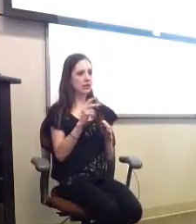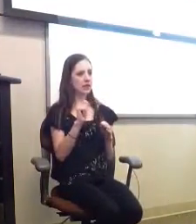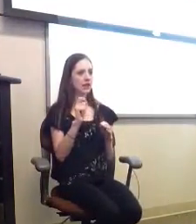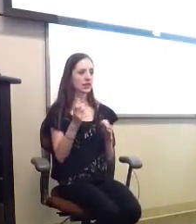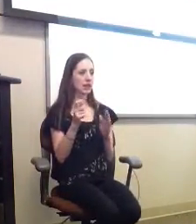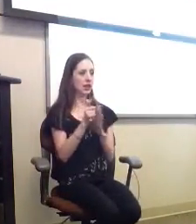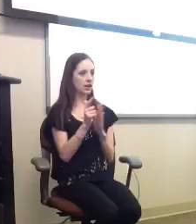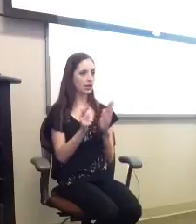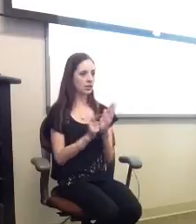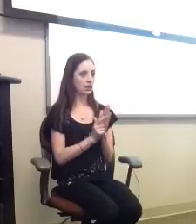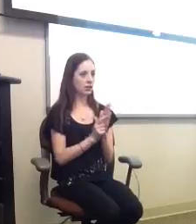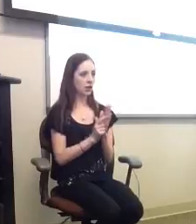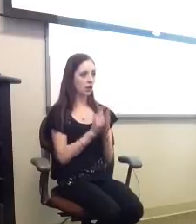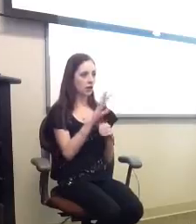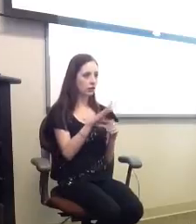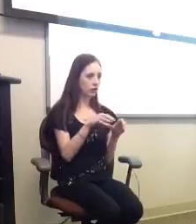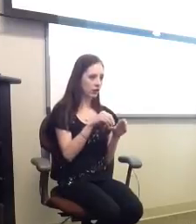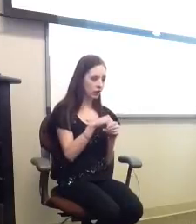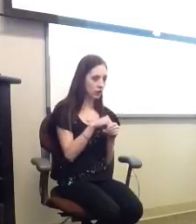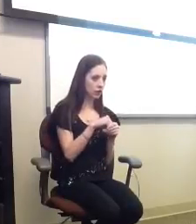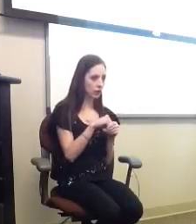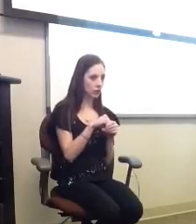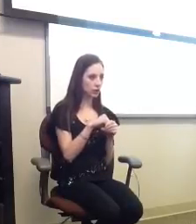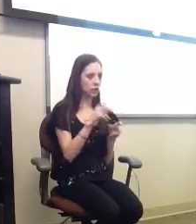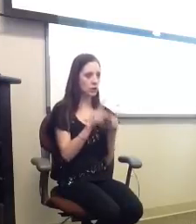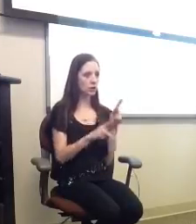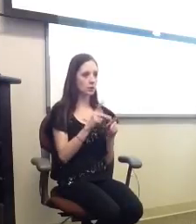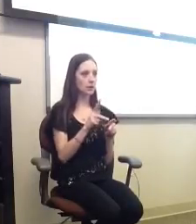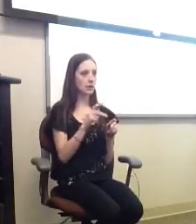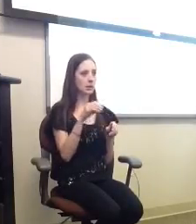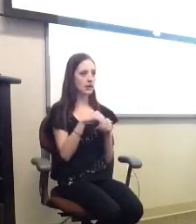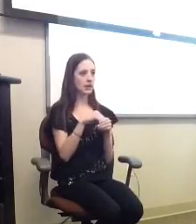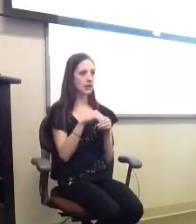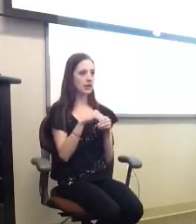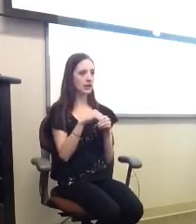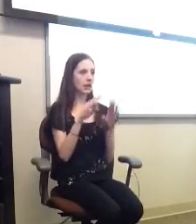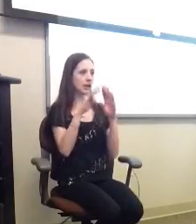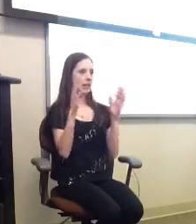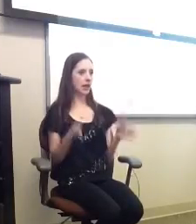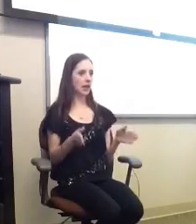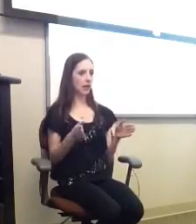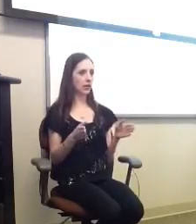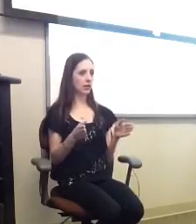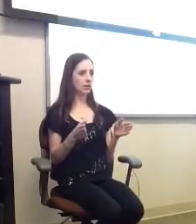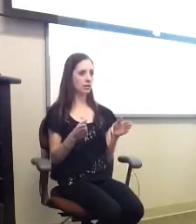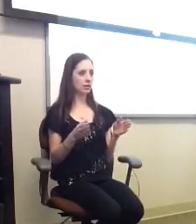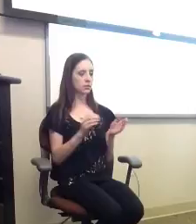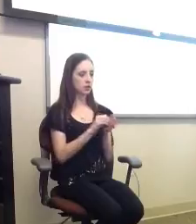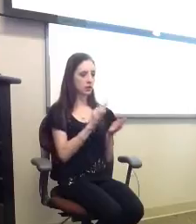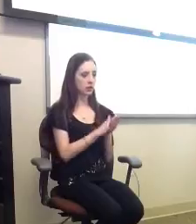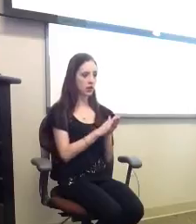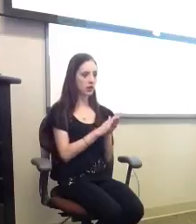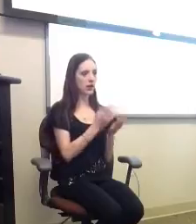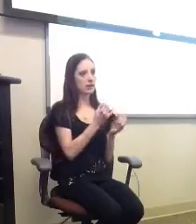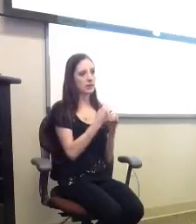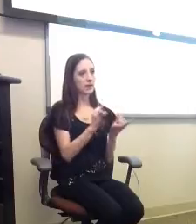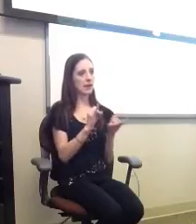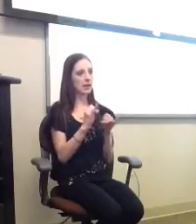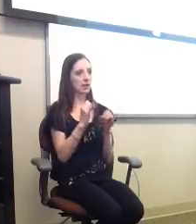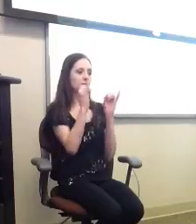or exclude people from a household as dependents. Well, this is the first time I've ever even heard of